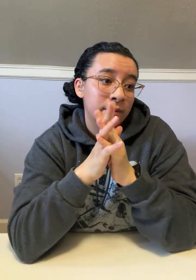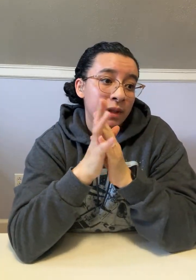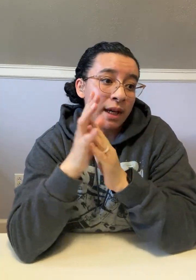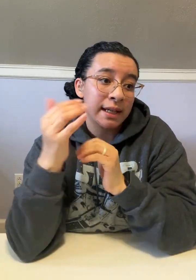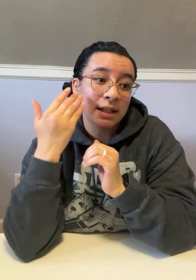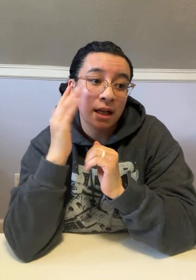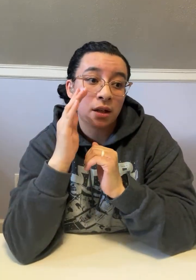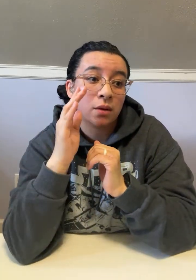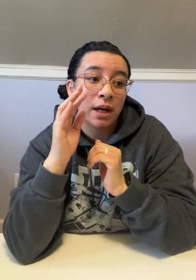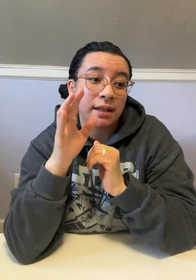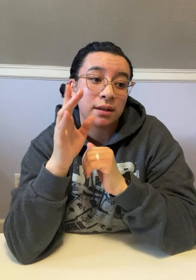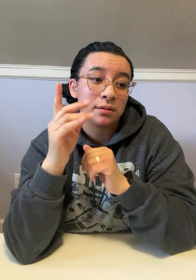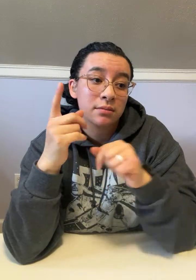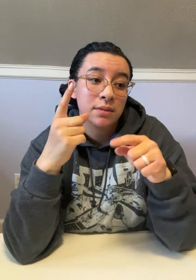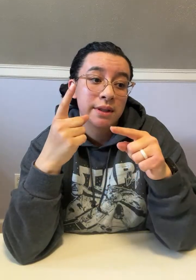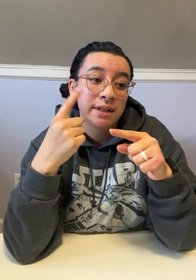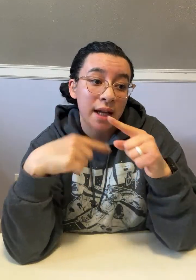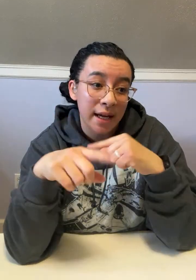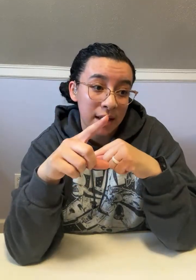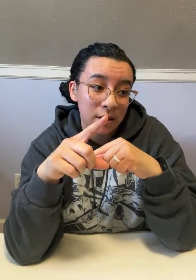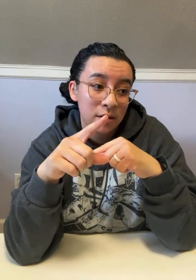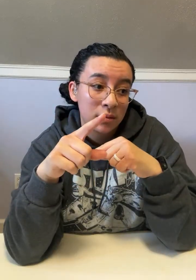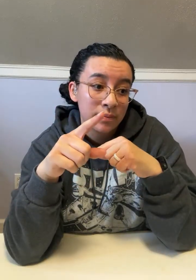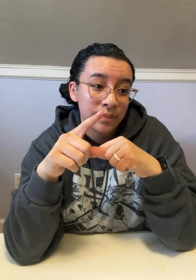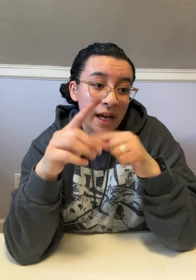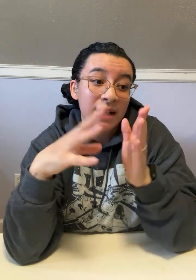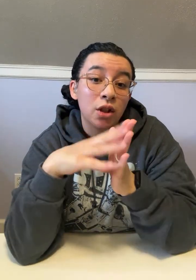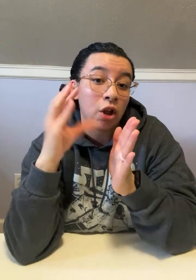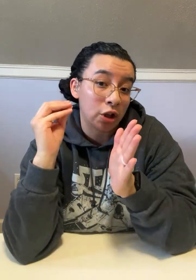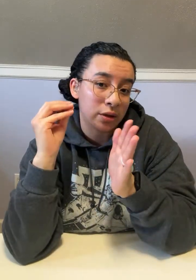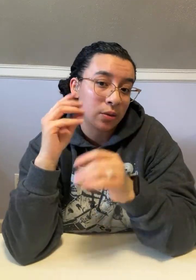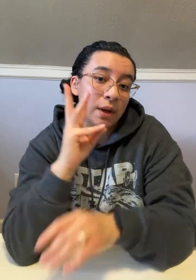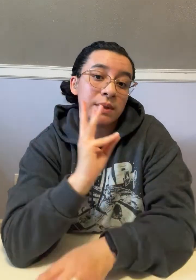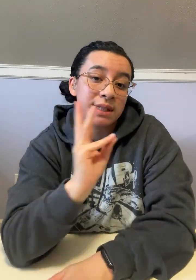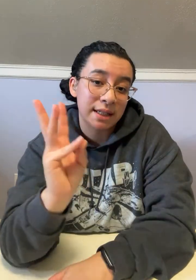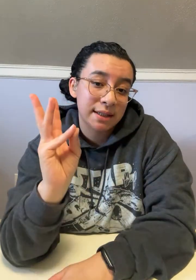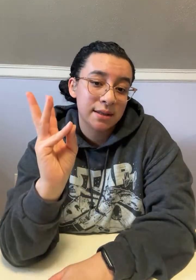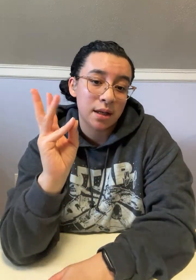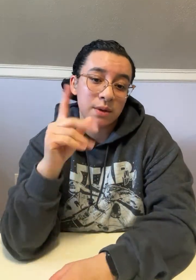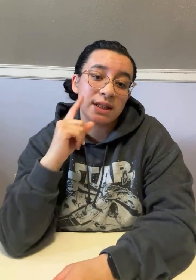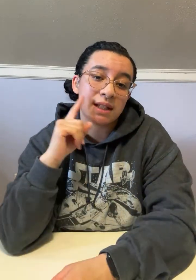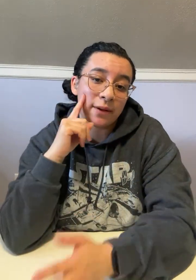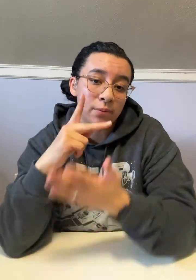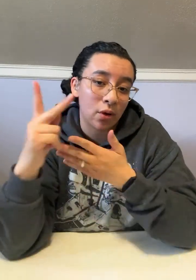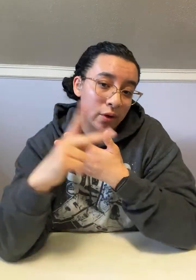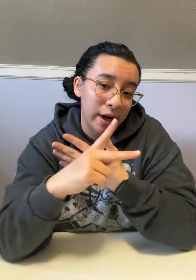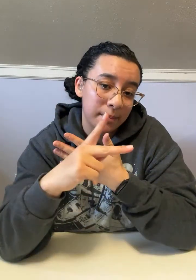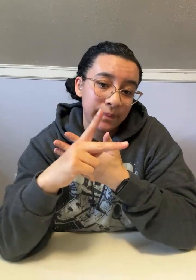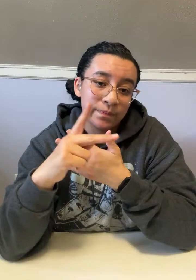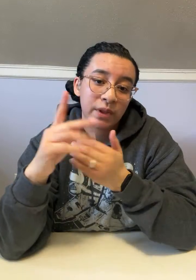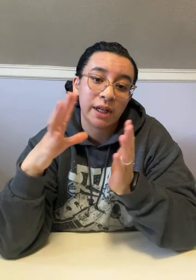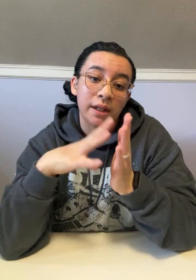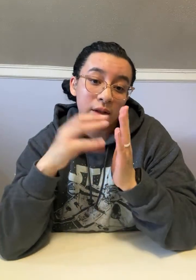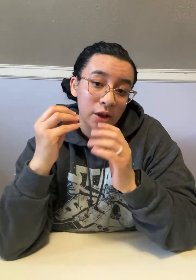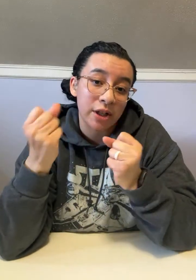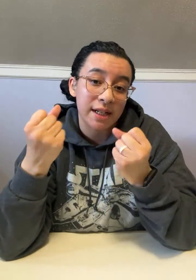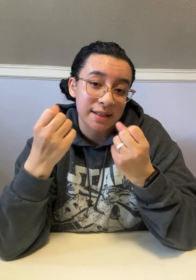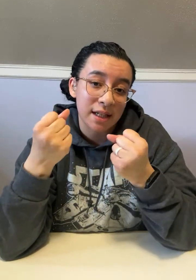I did not know how to sign. I had to learn when I was 6. I was in the deaf program and learned how to sign from